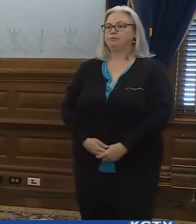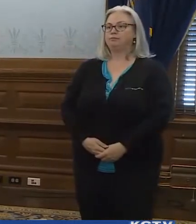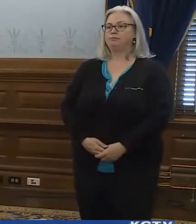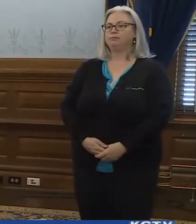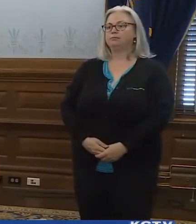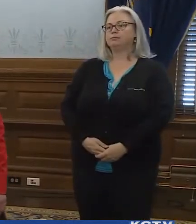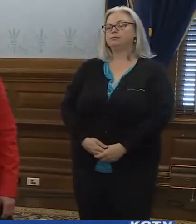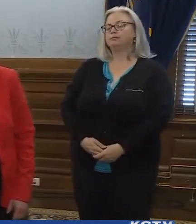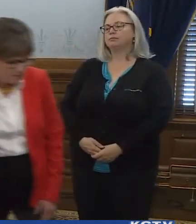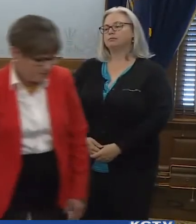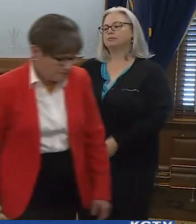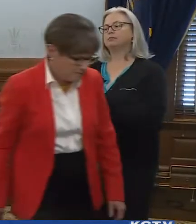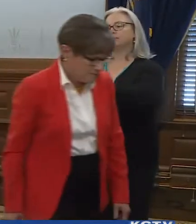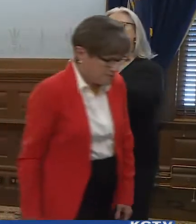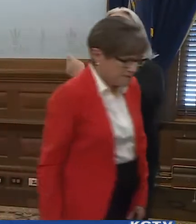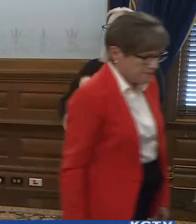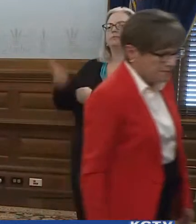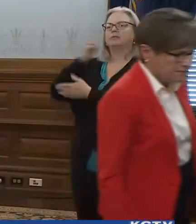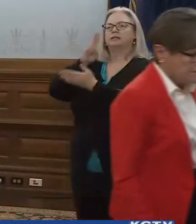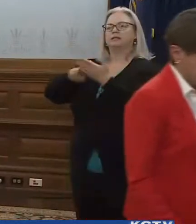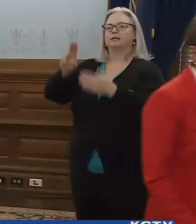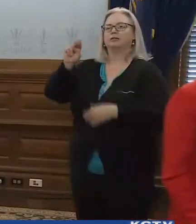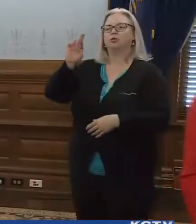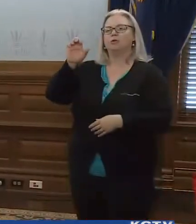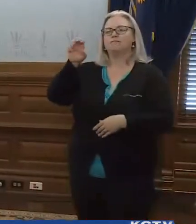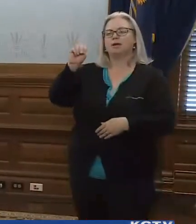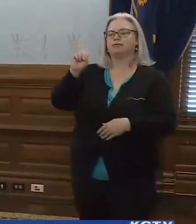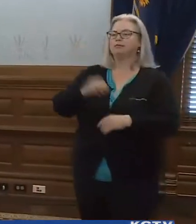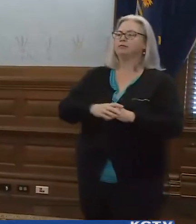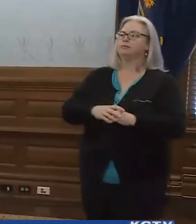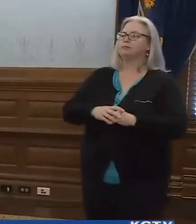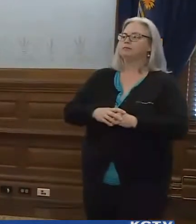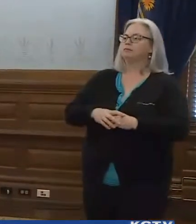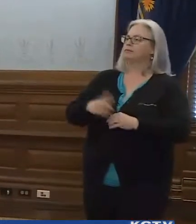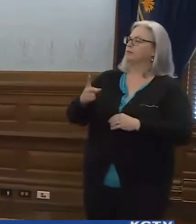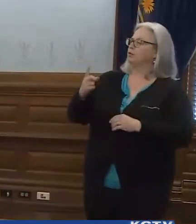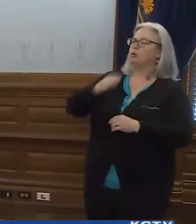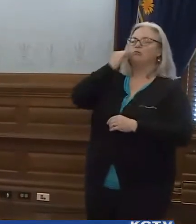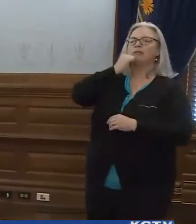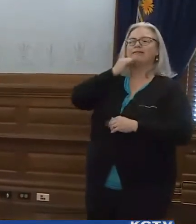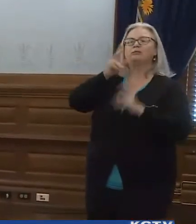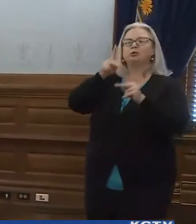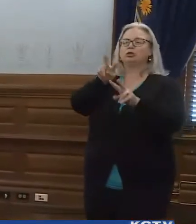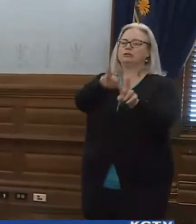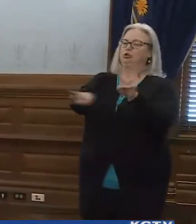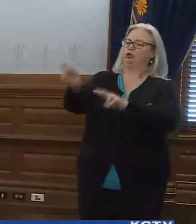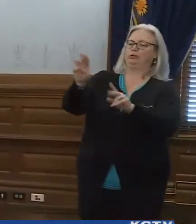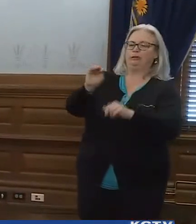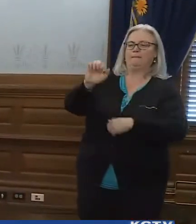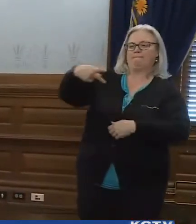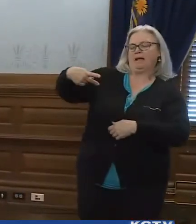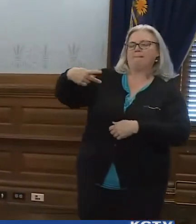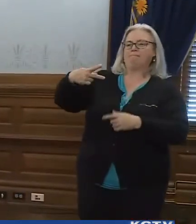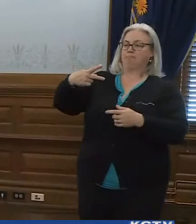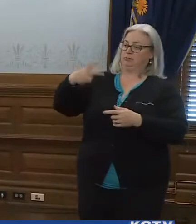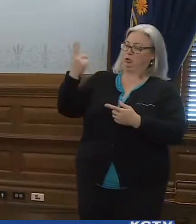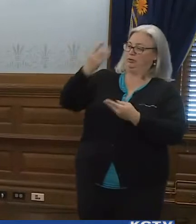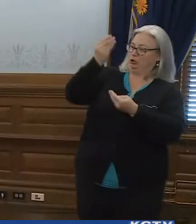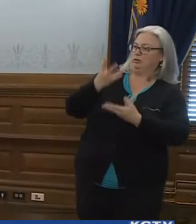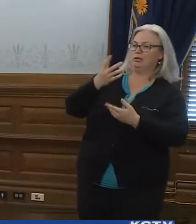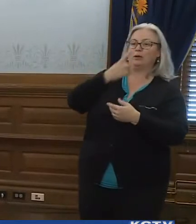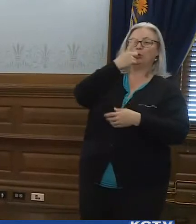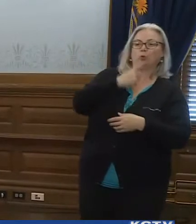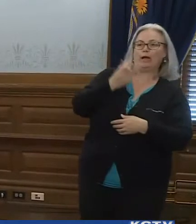Secretary Norman, is there something this map should be telling the average person? It seems like there are reds and greens